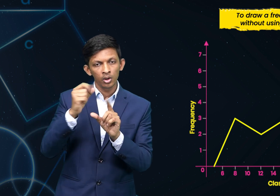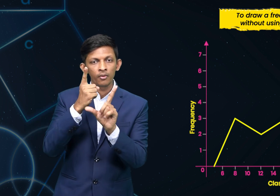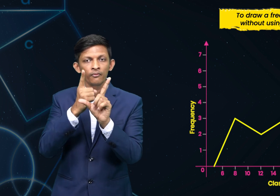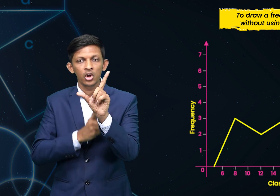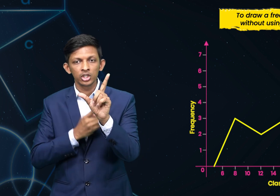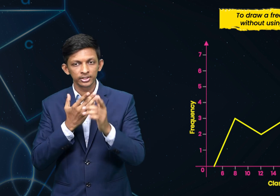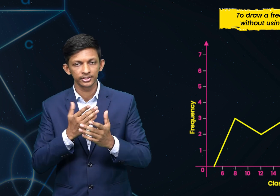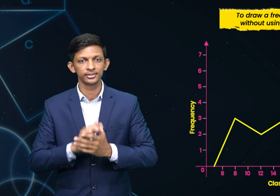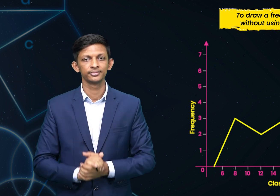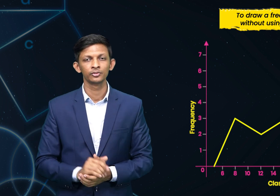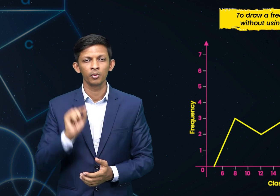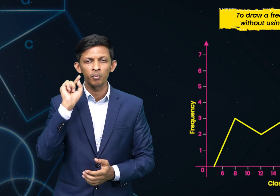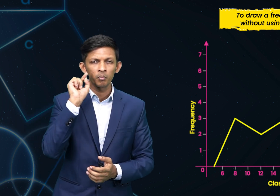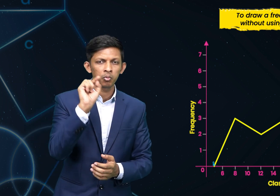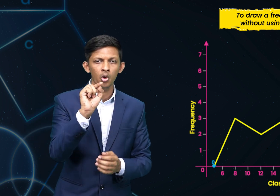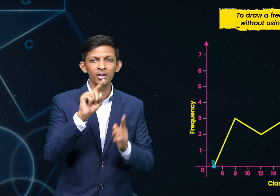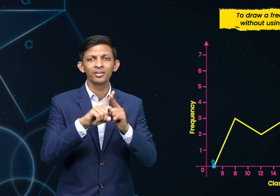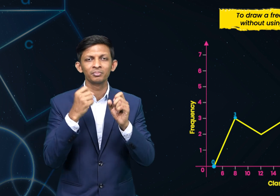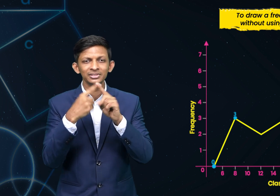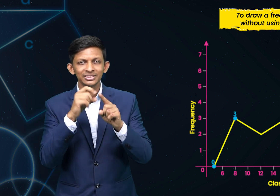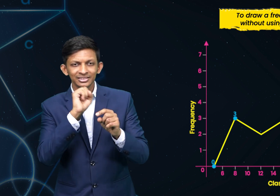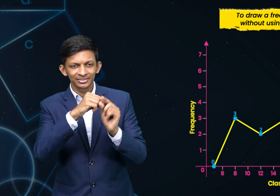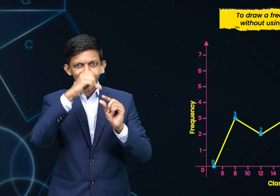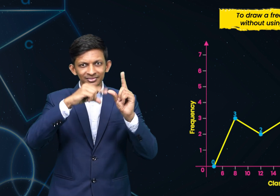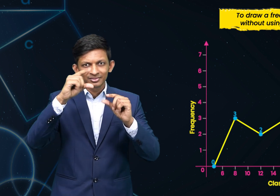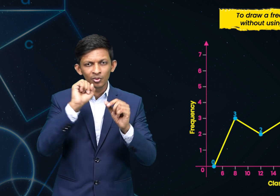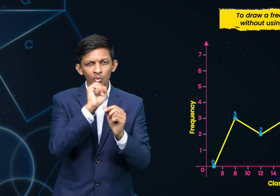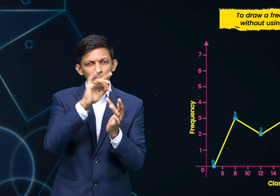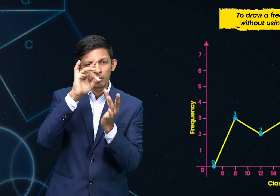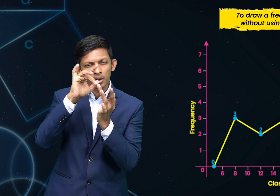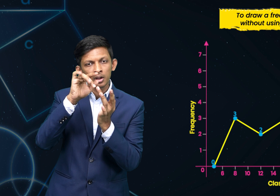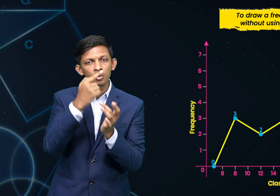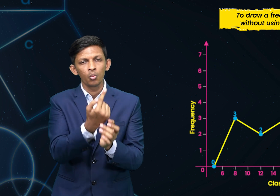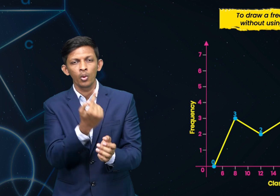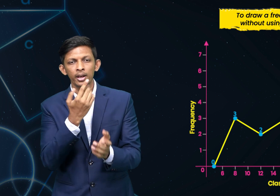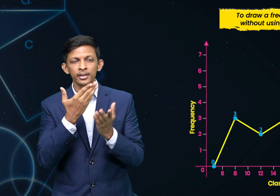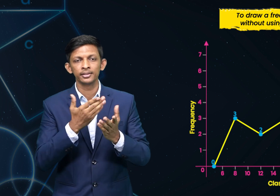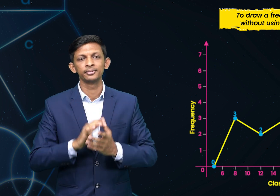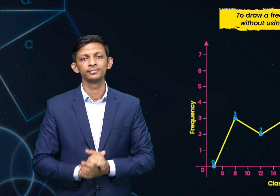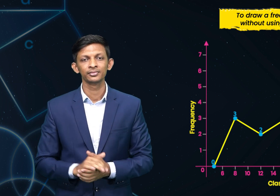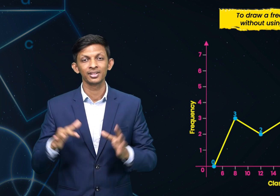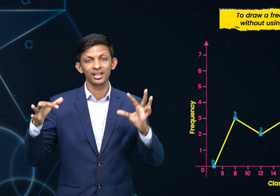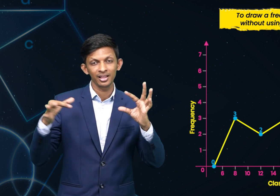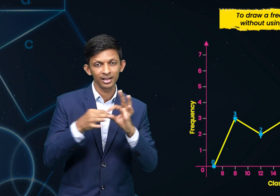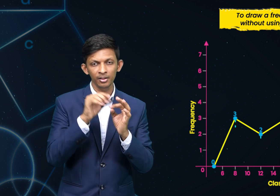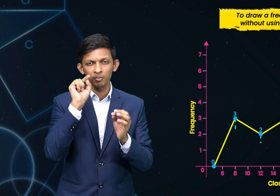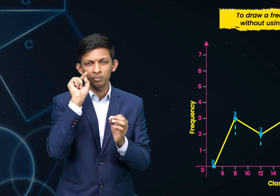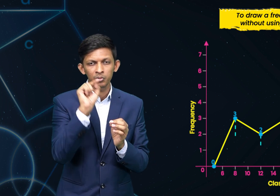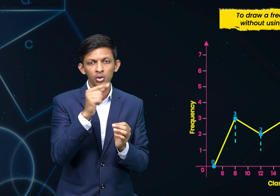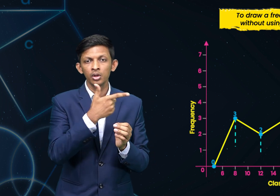frequencies on the y-axis. Plot the points corresponding to the frequencies at each midpoint. Join the points